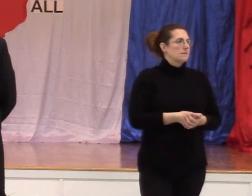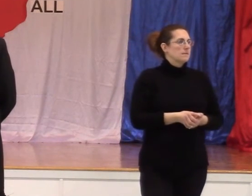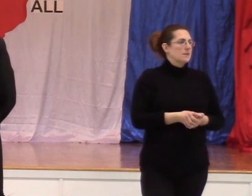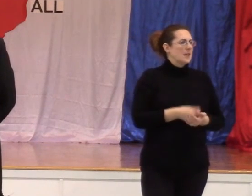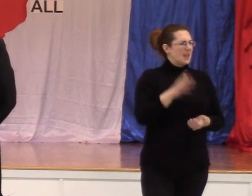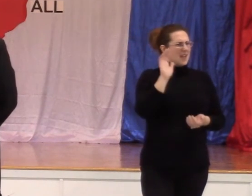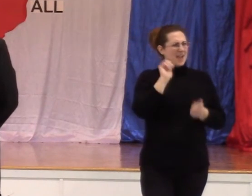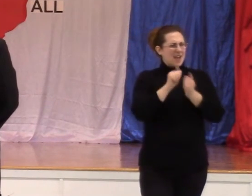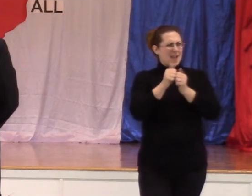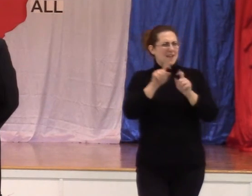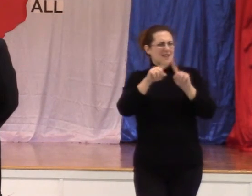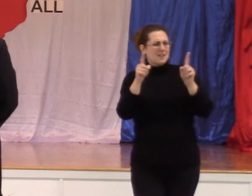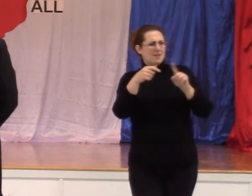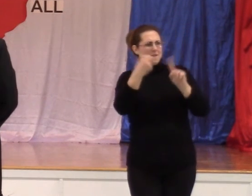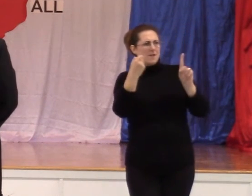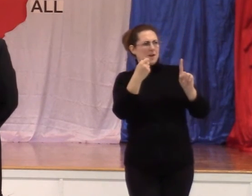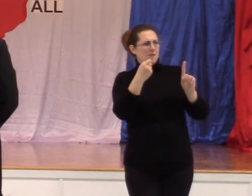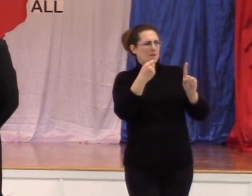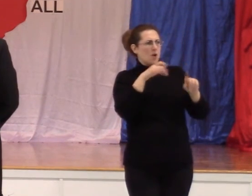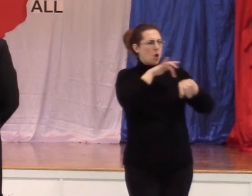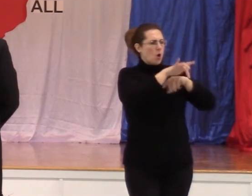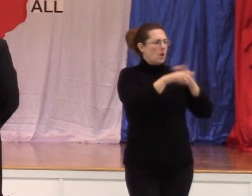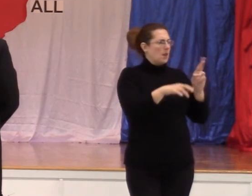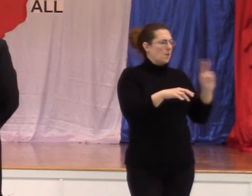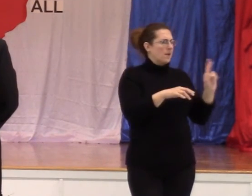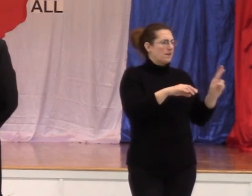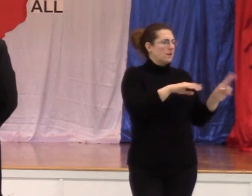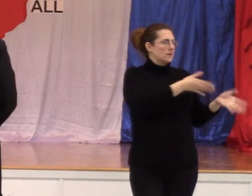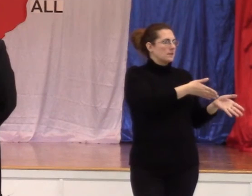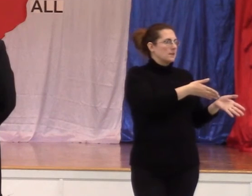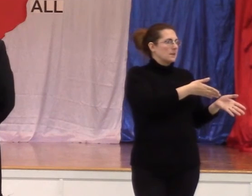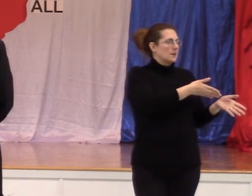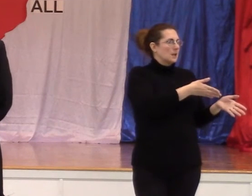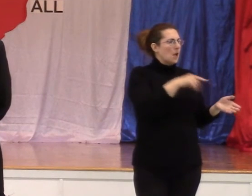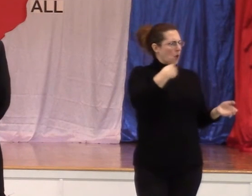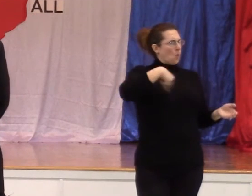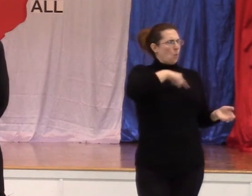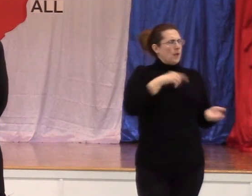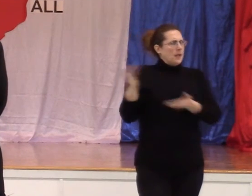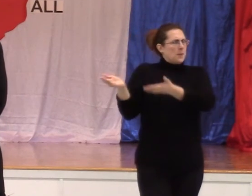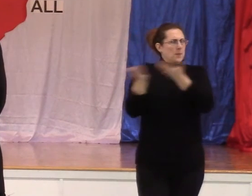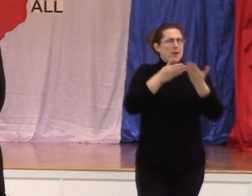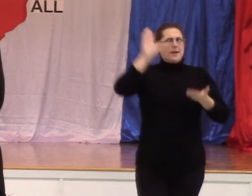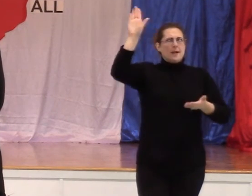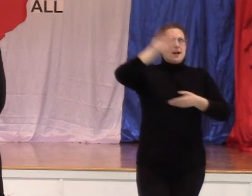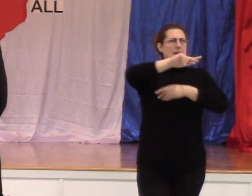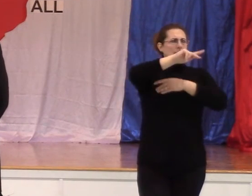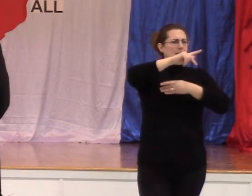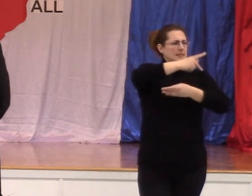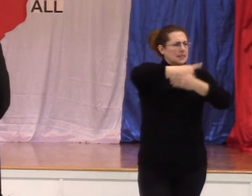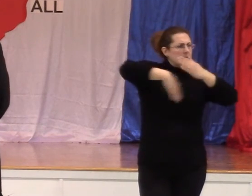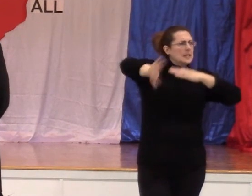How is that different than what the radical reformers said when they said, you know what, we can bring the kingdom of God here by doing this?